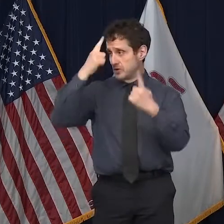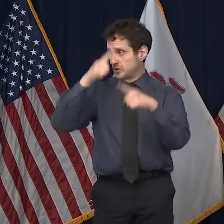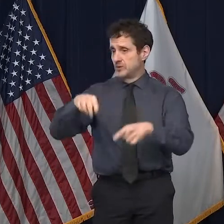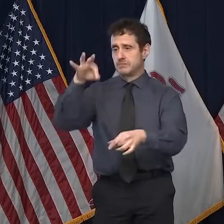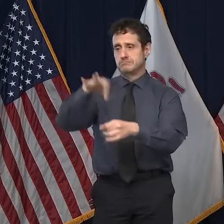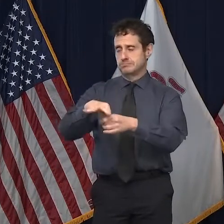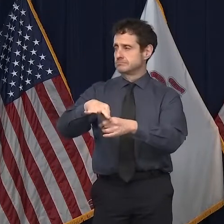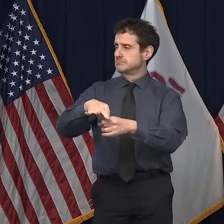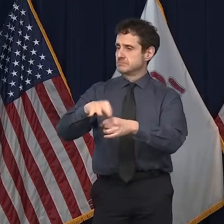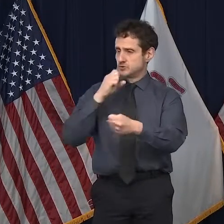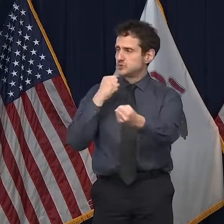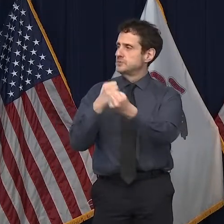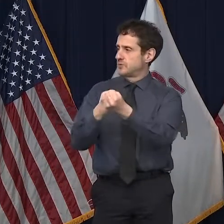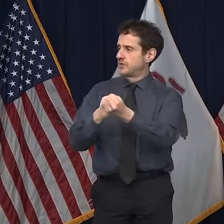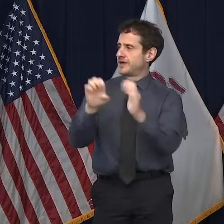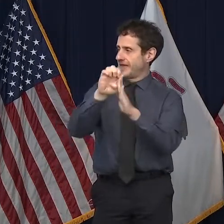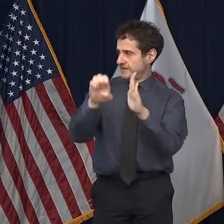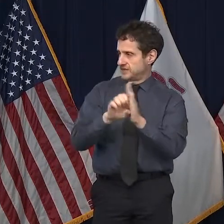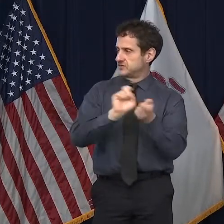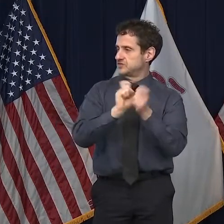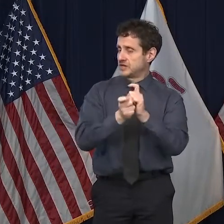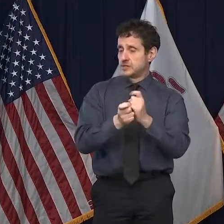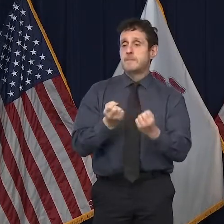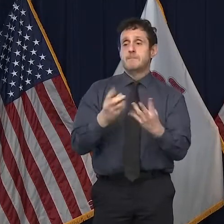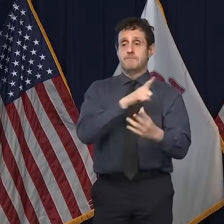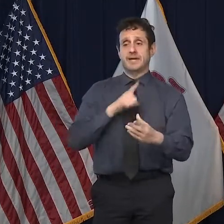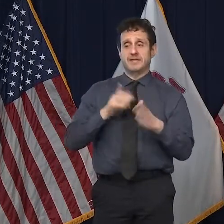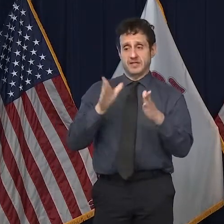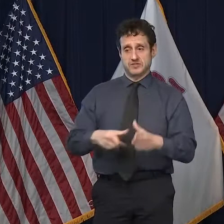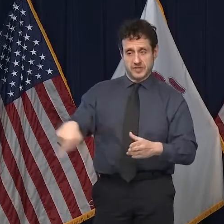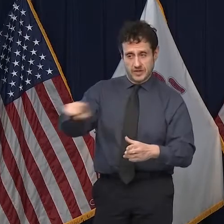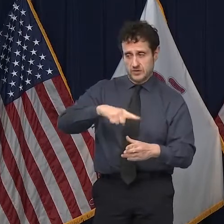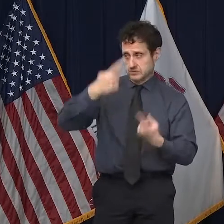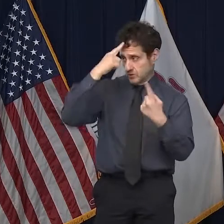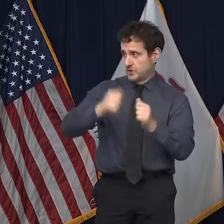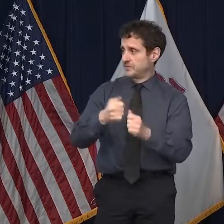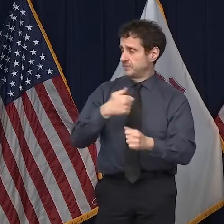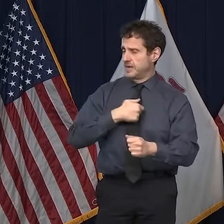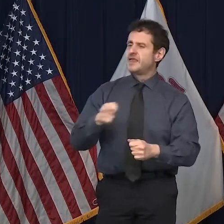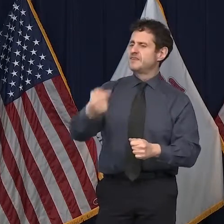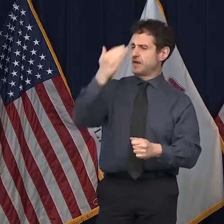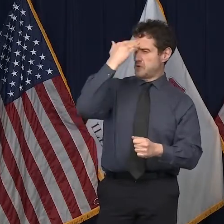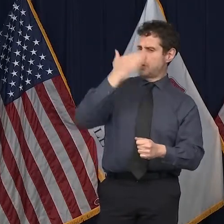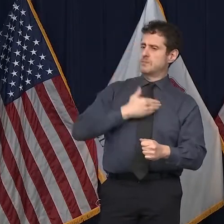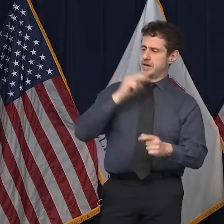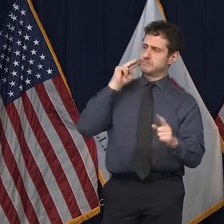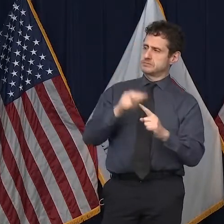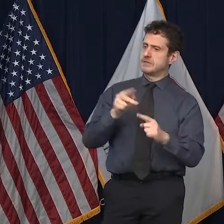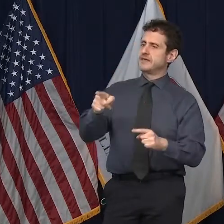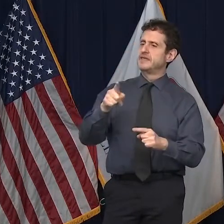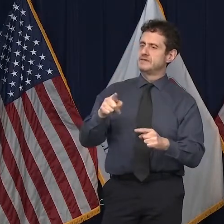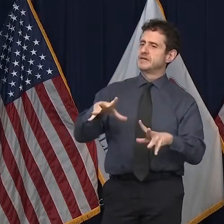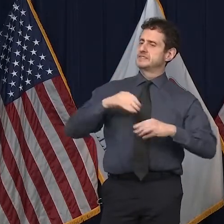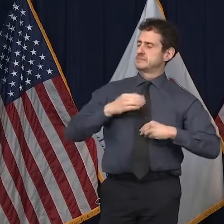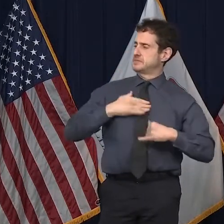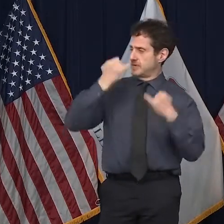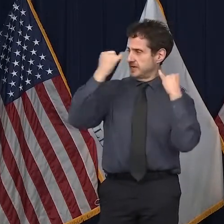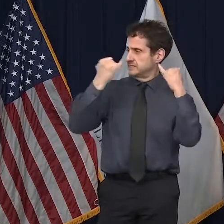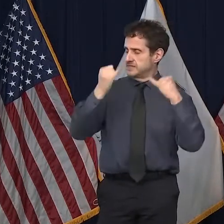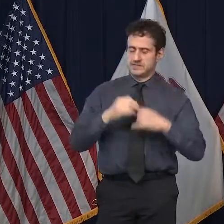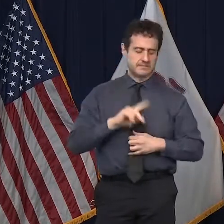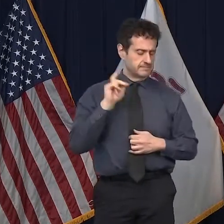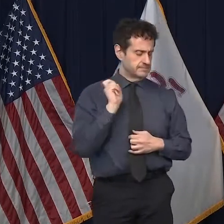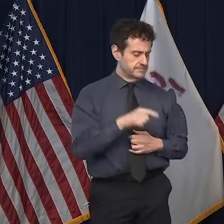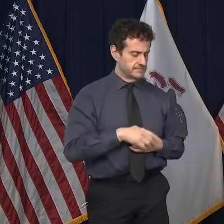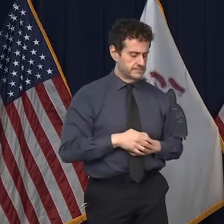number of legislators who agree with me and know where I stand, and they've taken up my ideas. Mark Maxwell is